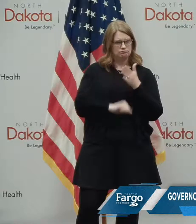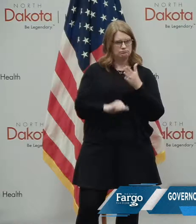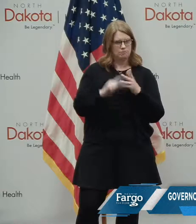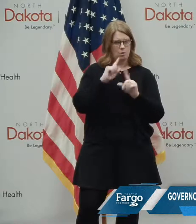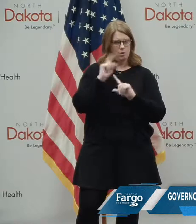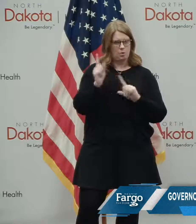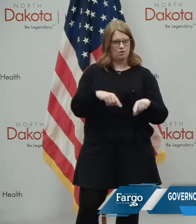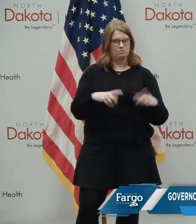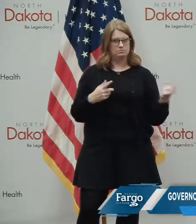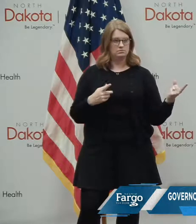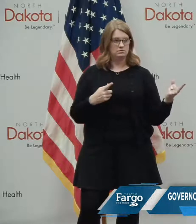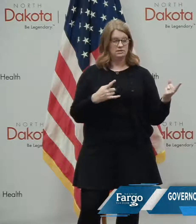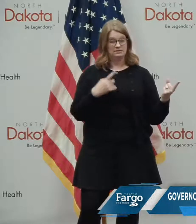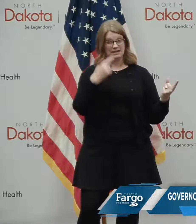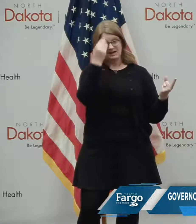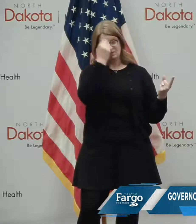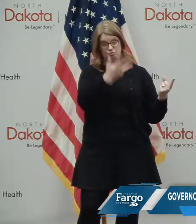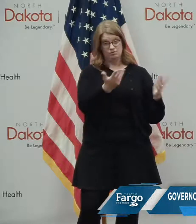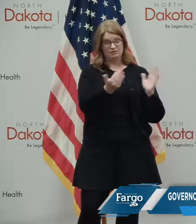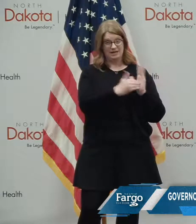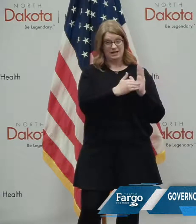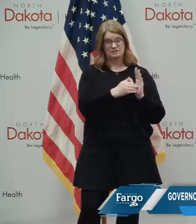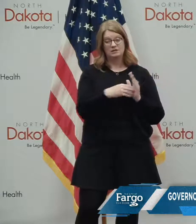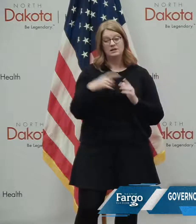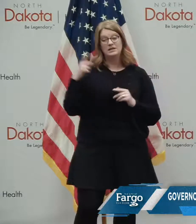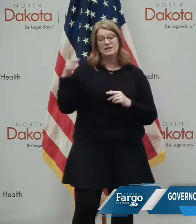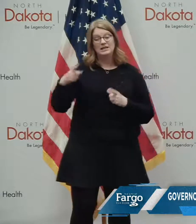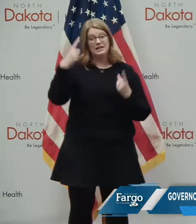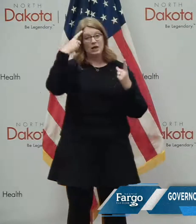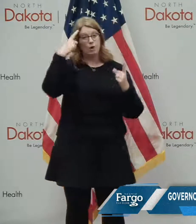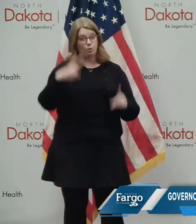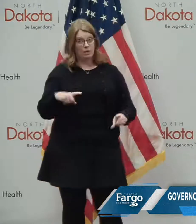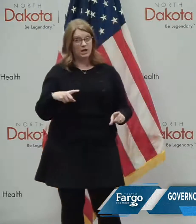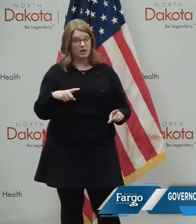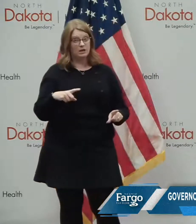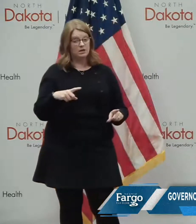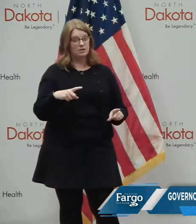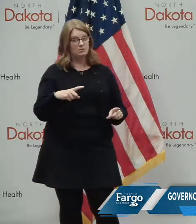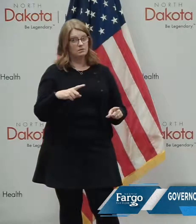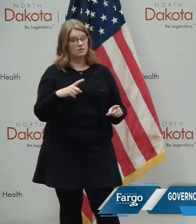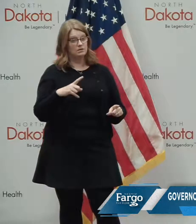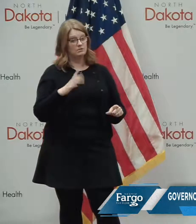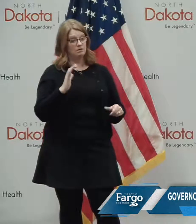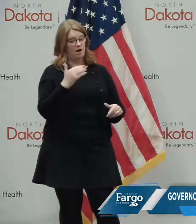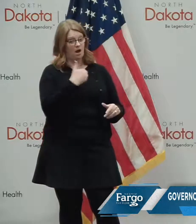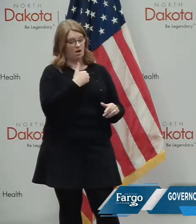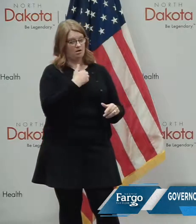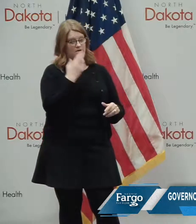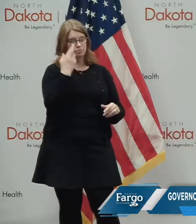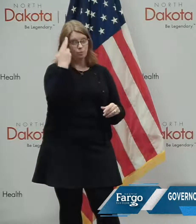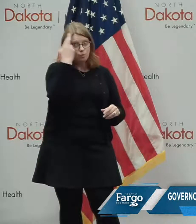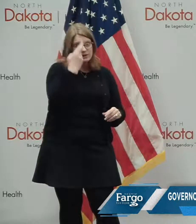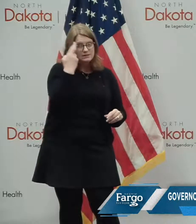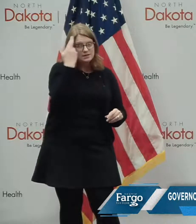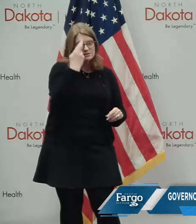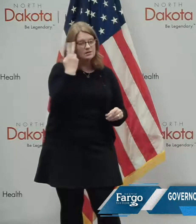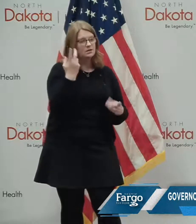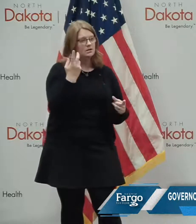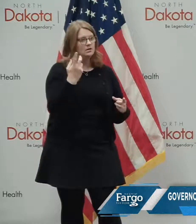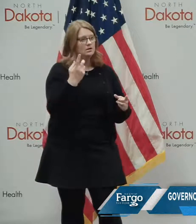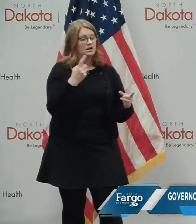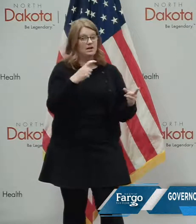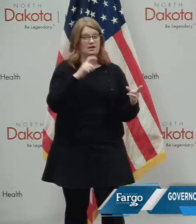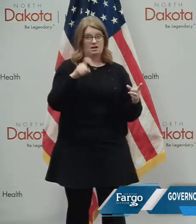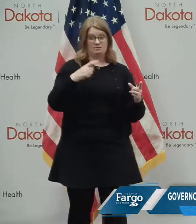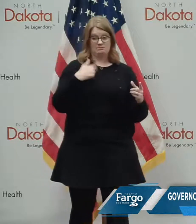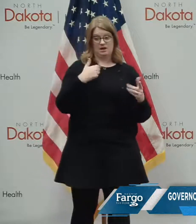as I've reported before, he agreed with the logic on what we were doing. I think that it's, and I have to own this,